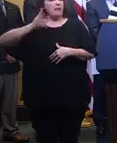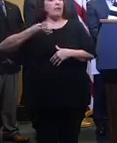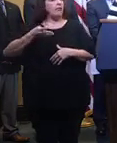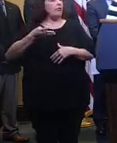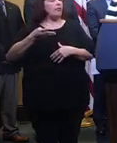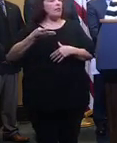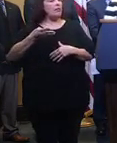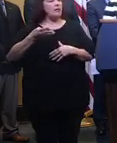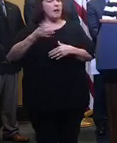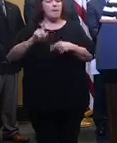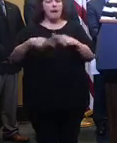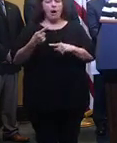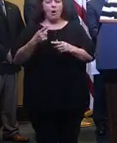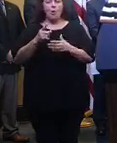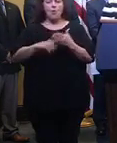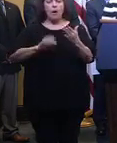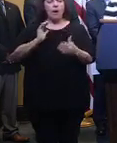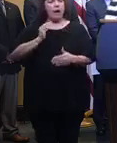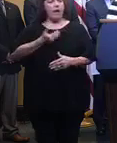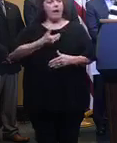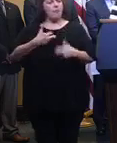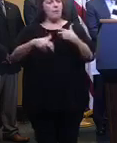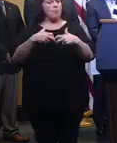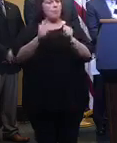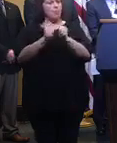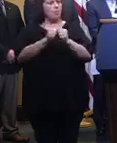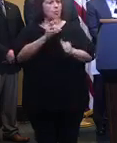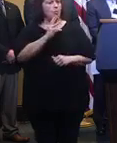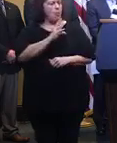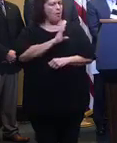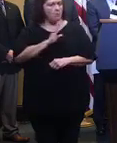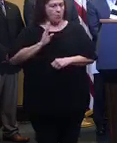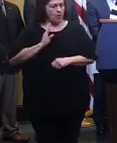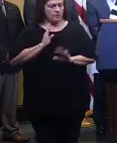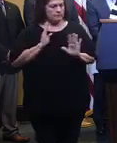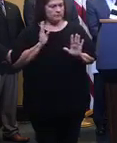existing conditions that we're faced with the Sewerage and Water Board.